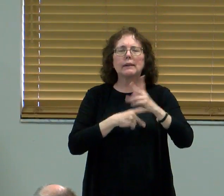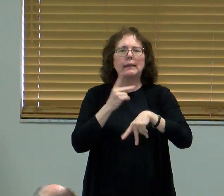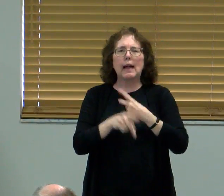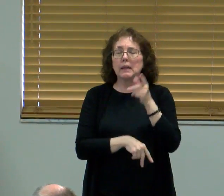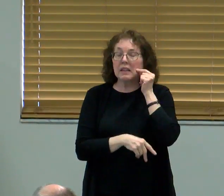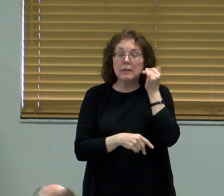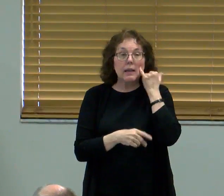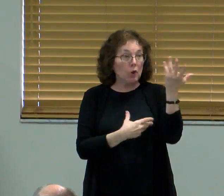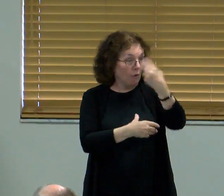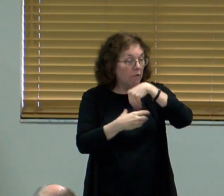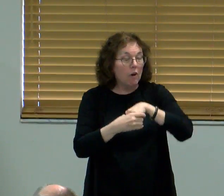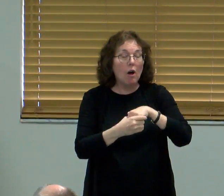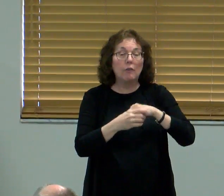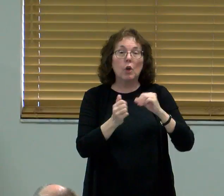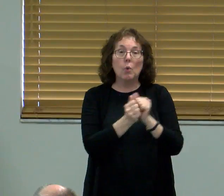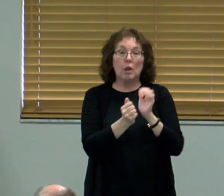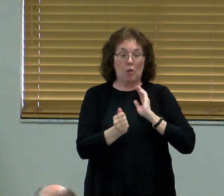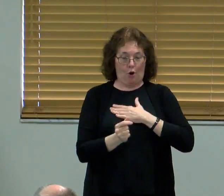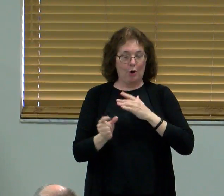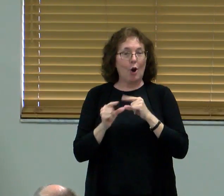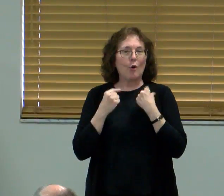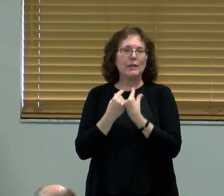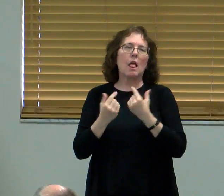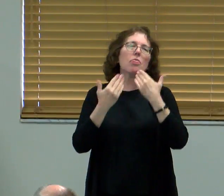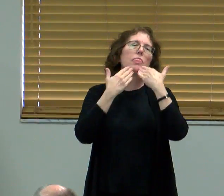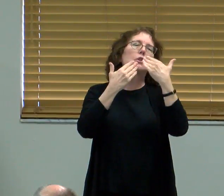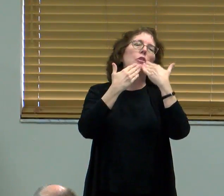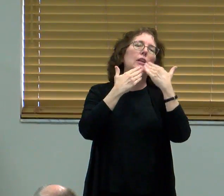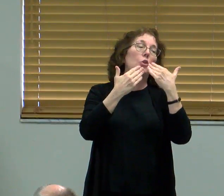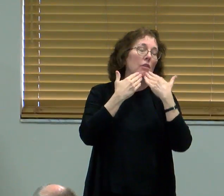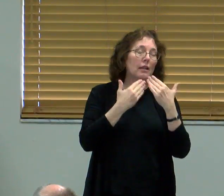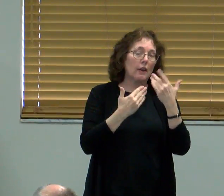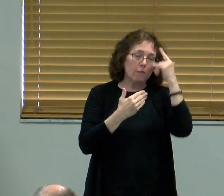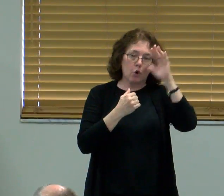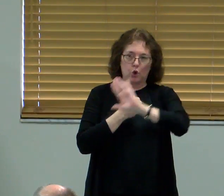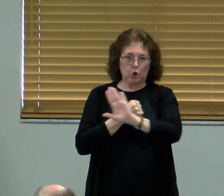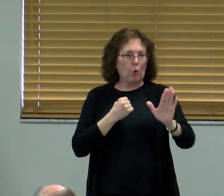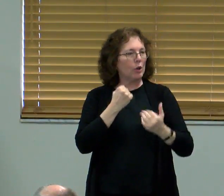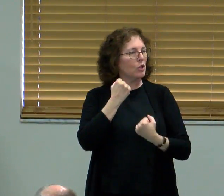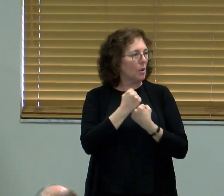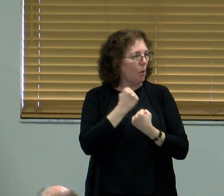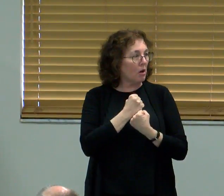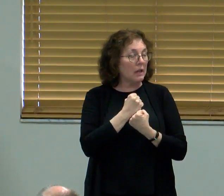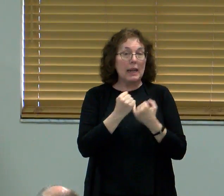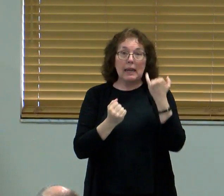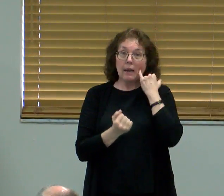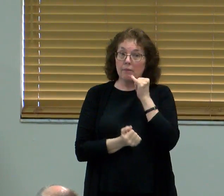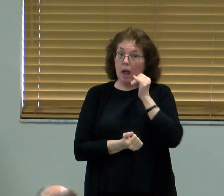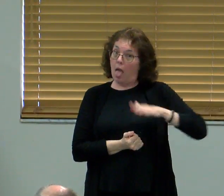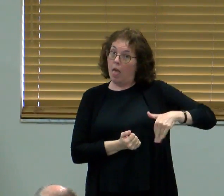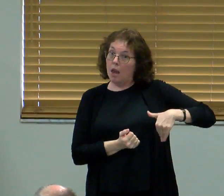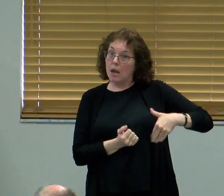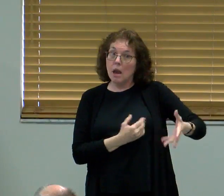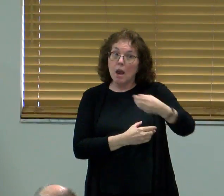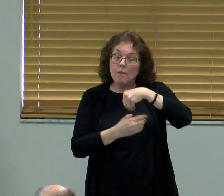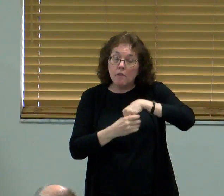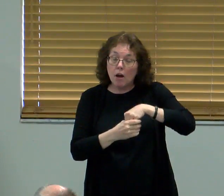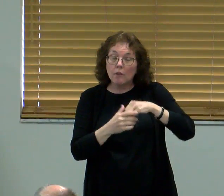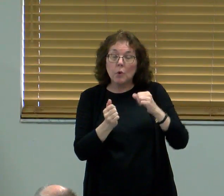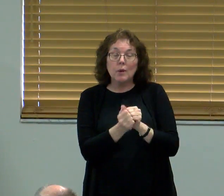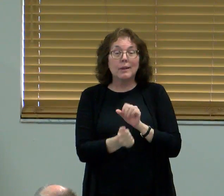you are already involved with our organization, thank you so much for your support. If you are not already involved with